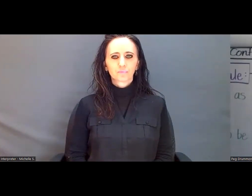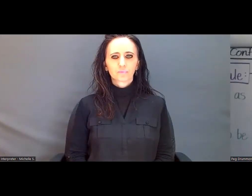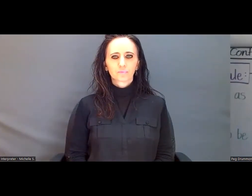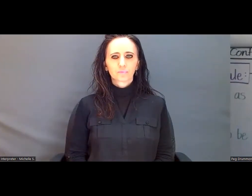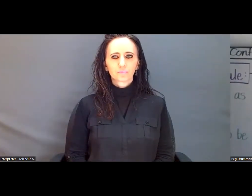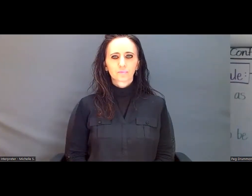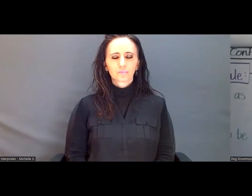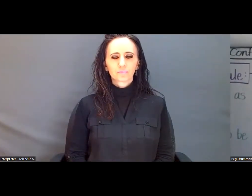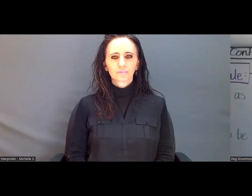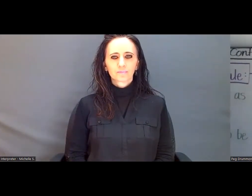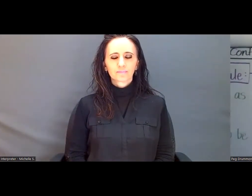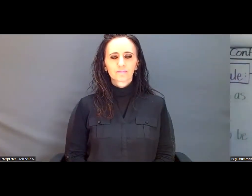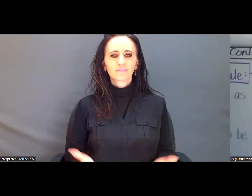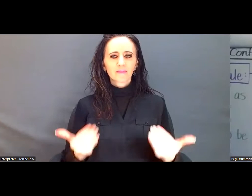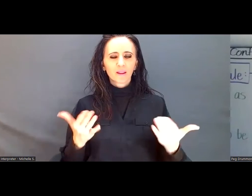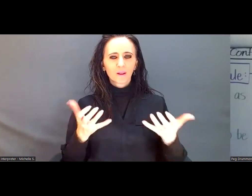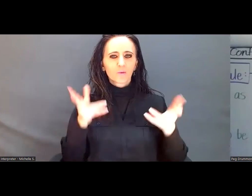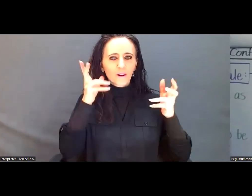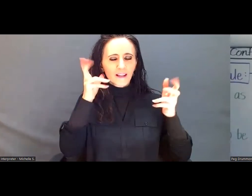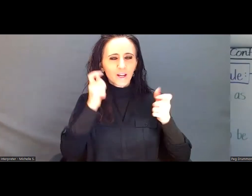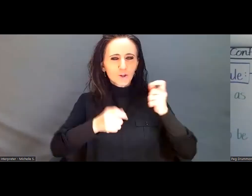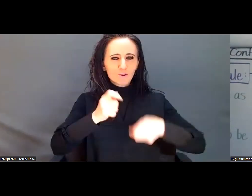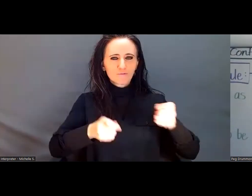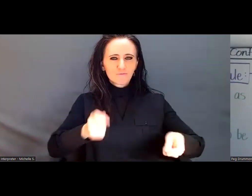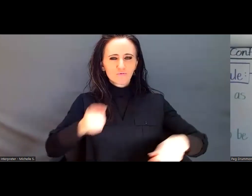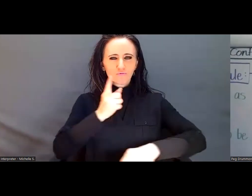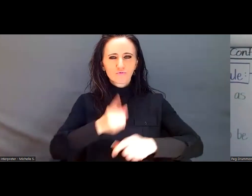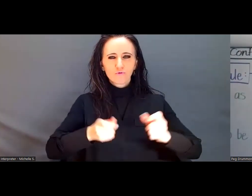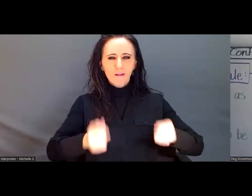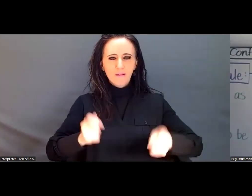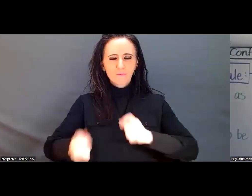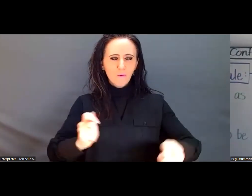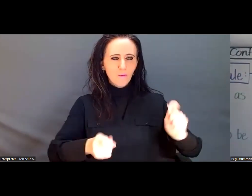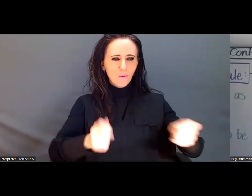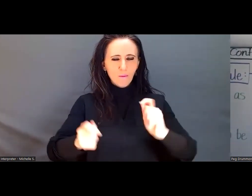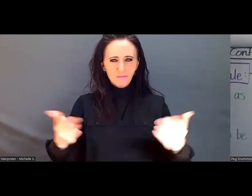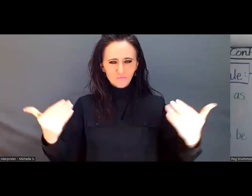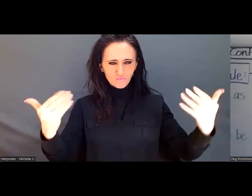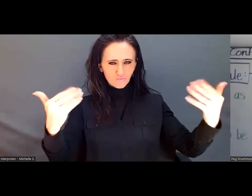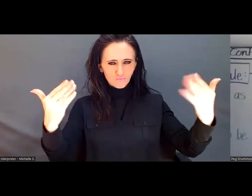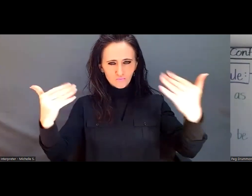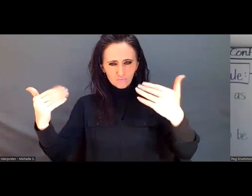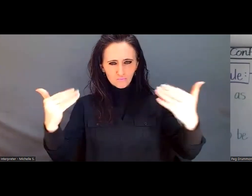Little drum roll, please. Let me hear you. Yeah.